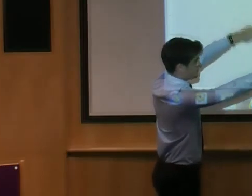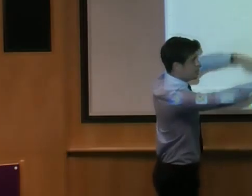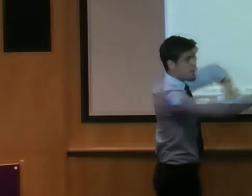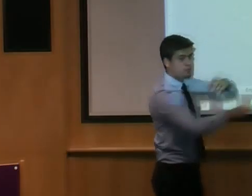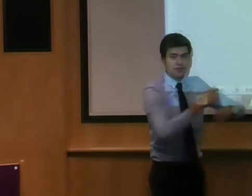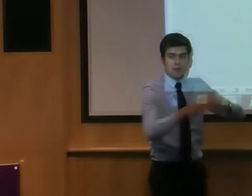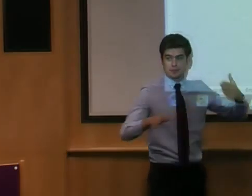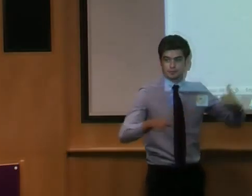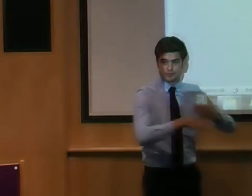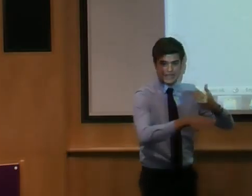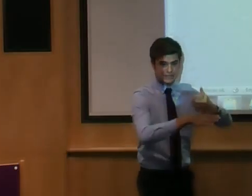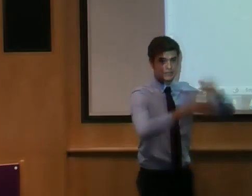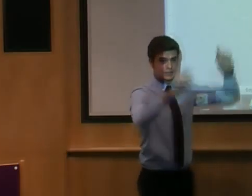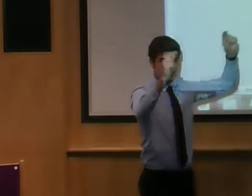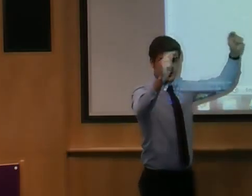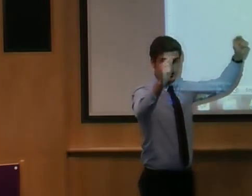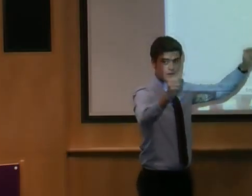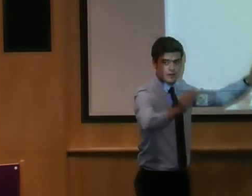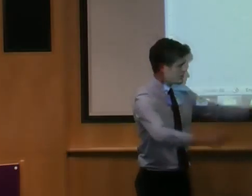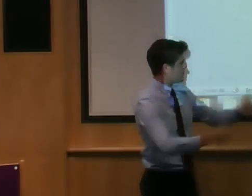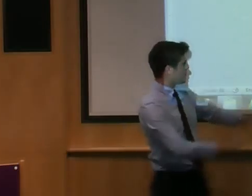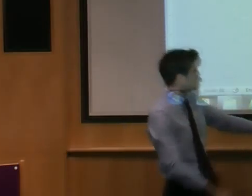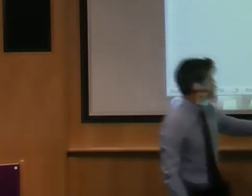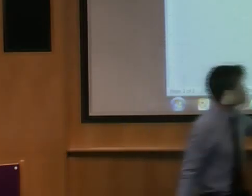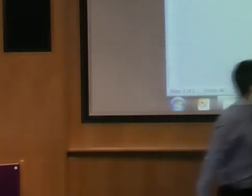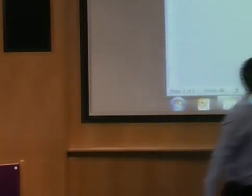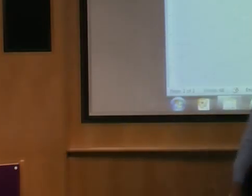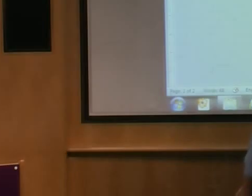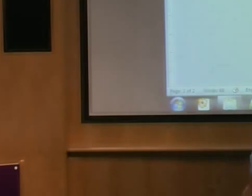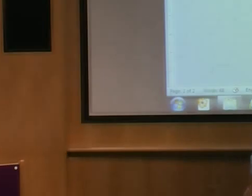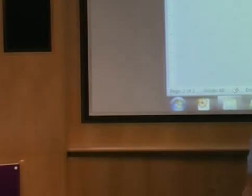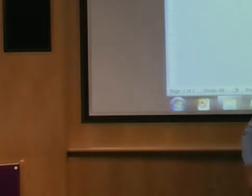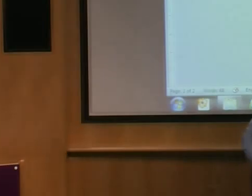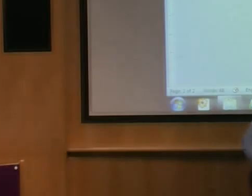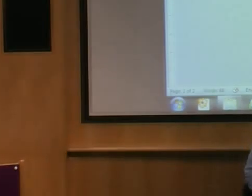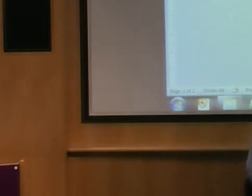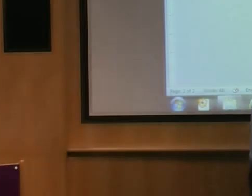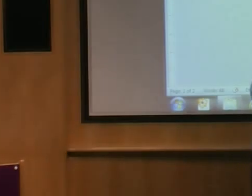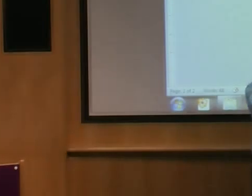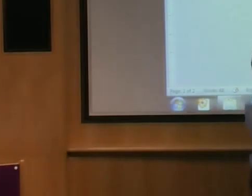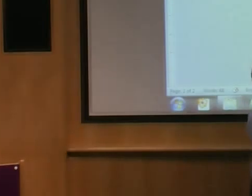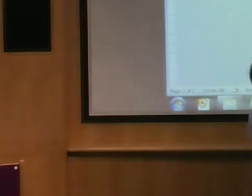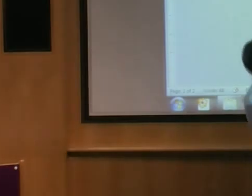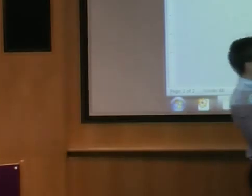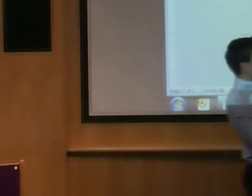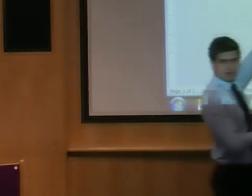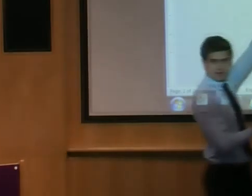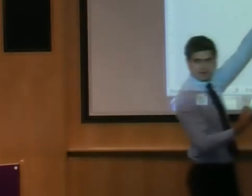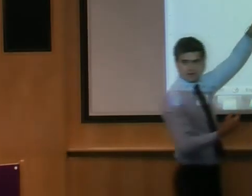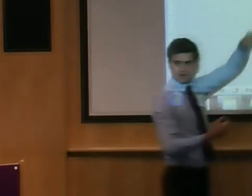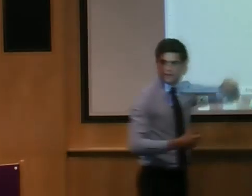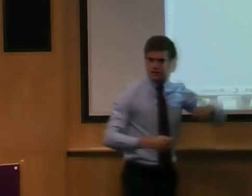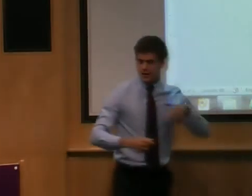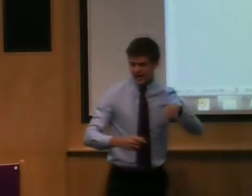feed in terms of one big cycle. And at the end, we should have the Deaf and